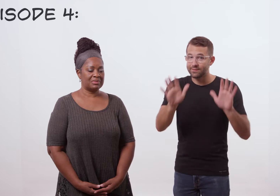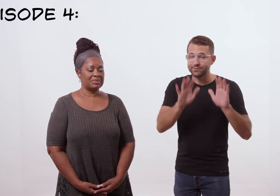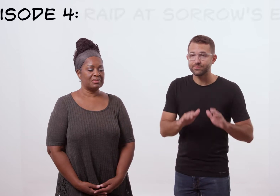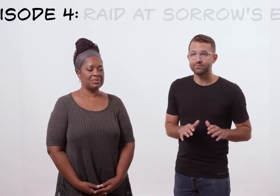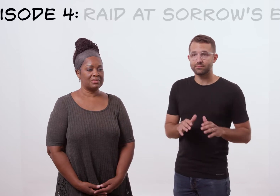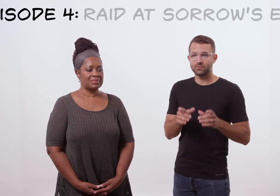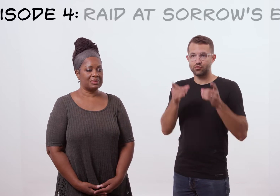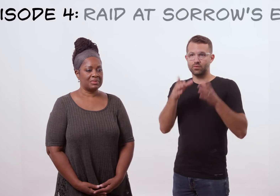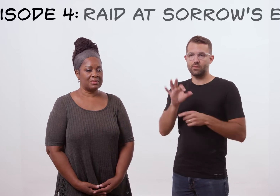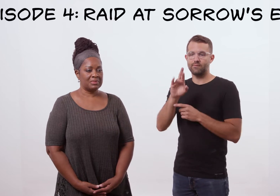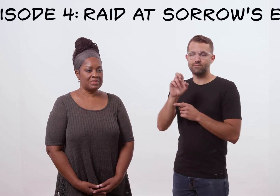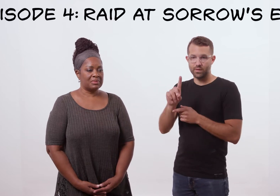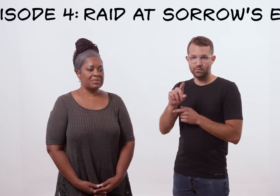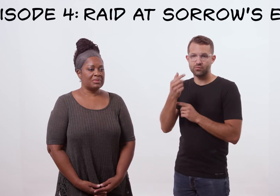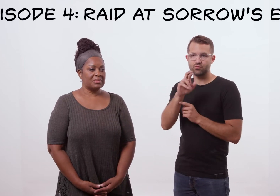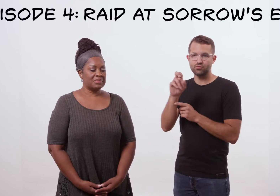4.